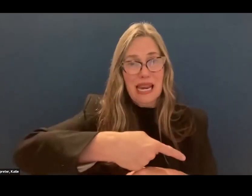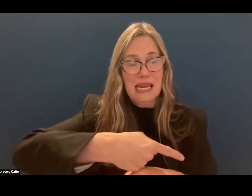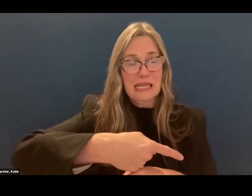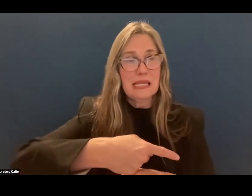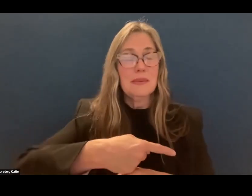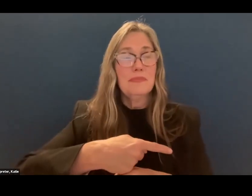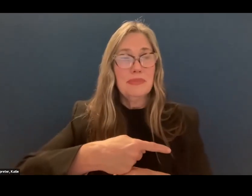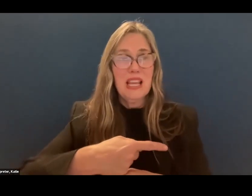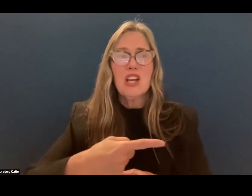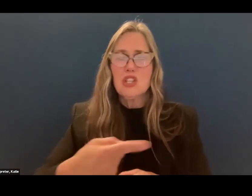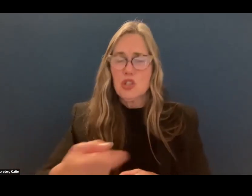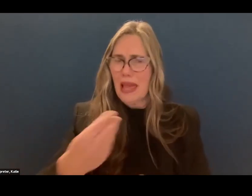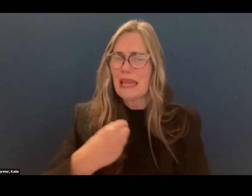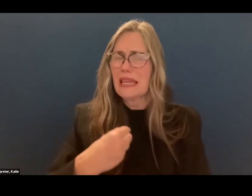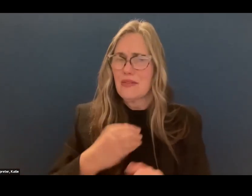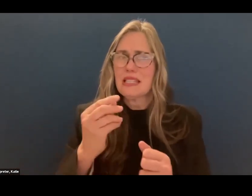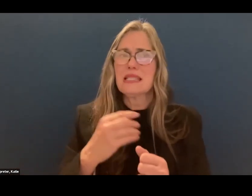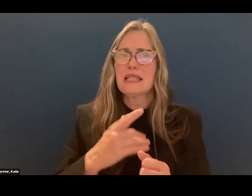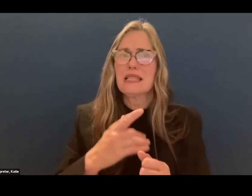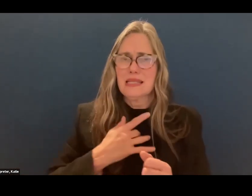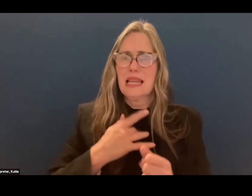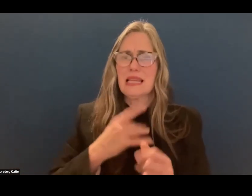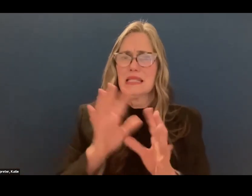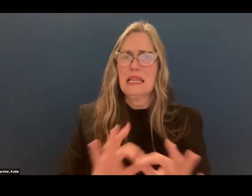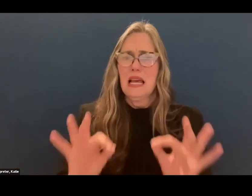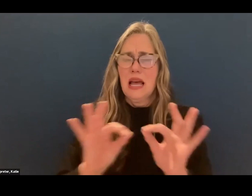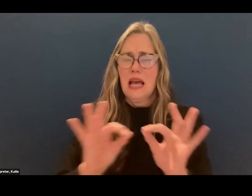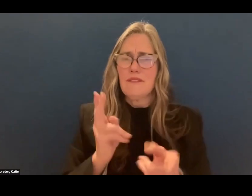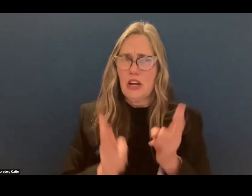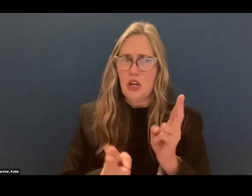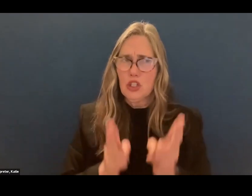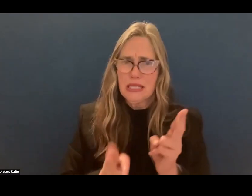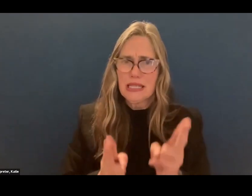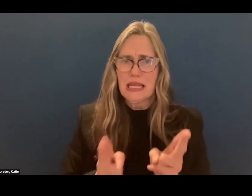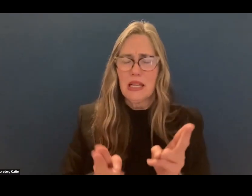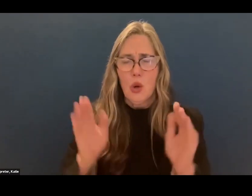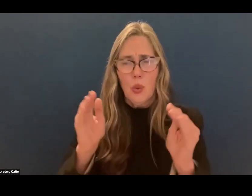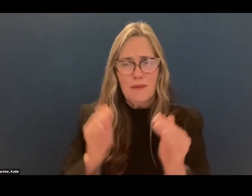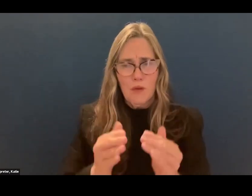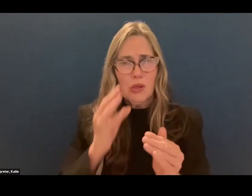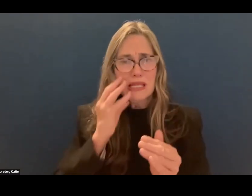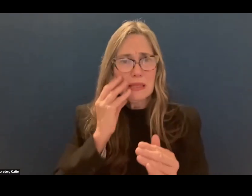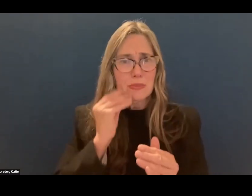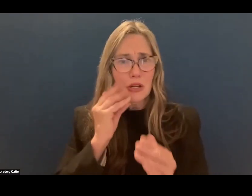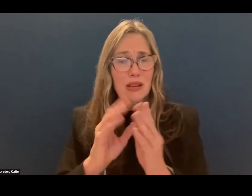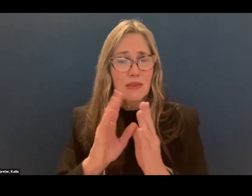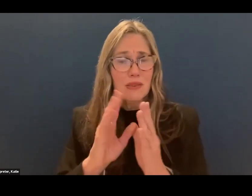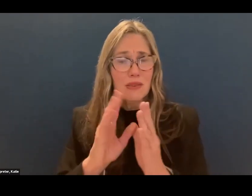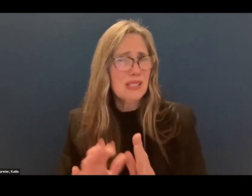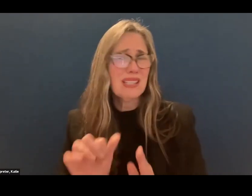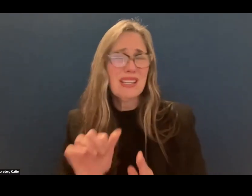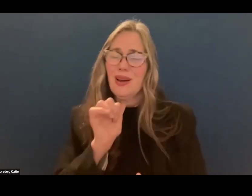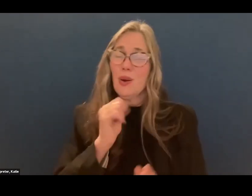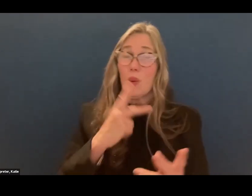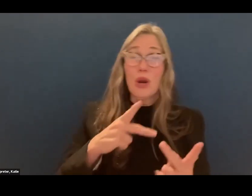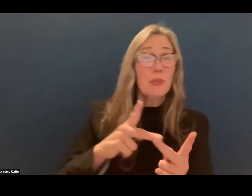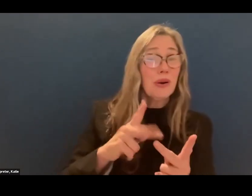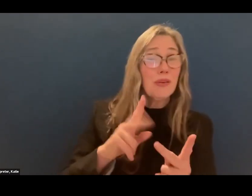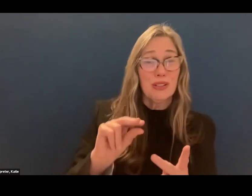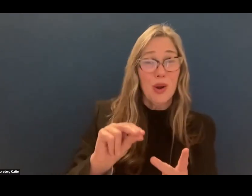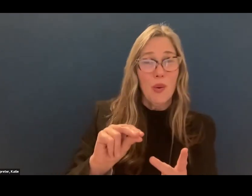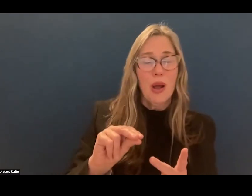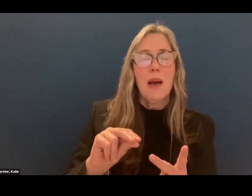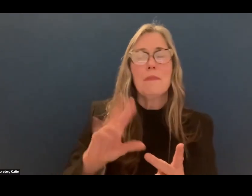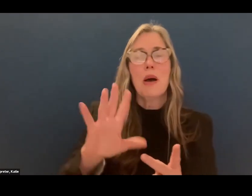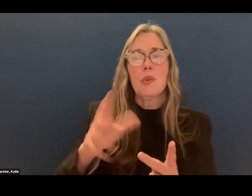a sense of urgency because we are focused on the experience of our students. That's not to say that we have it right and that we're perfect, but we appreciate partnering with